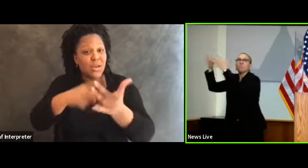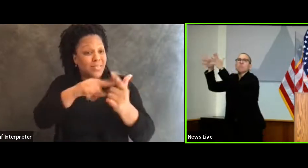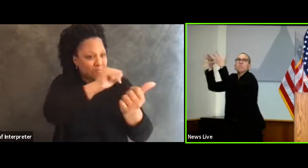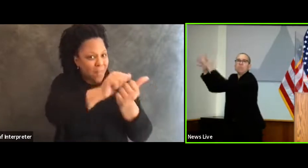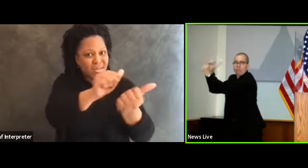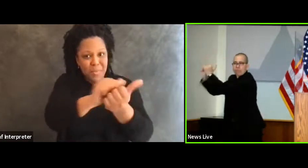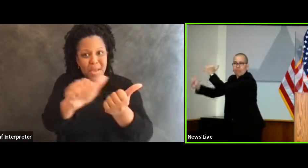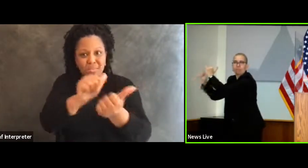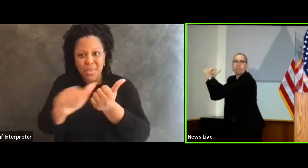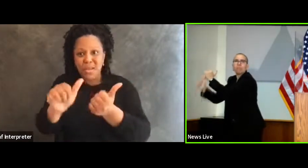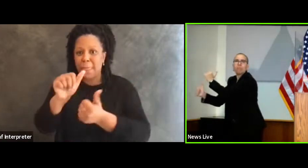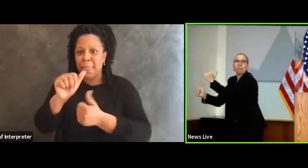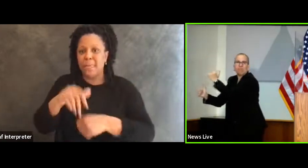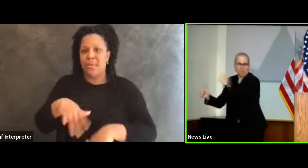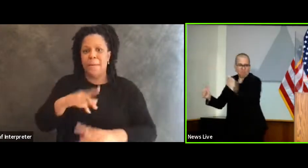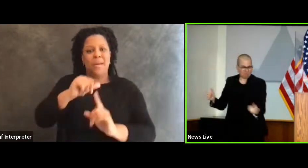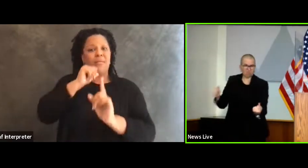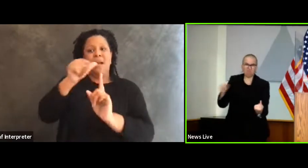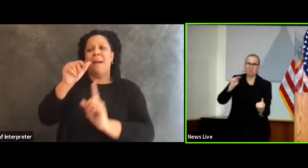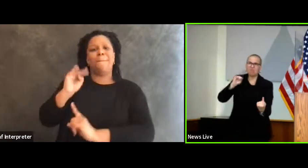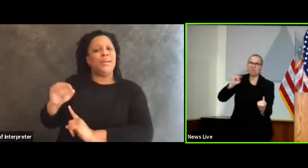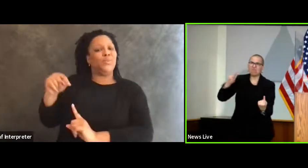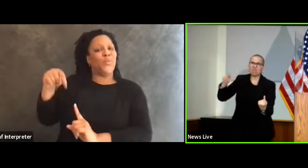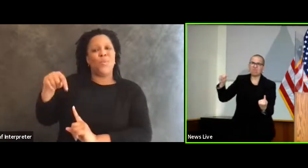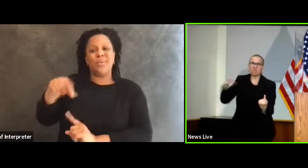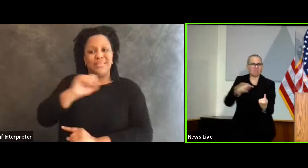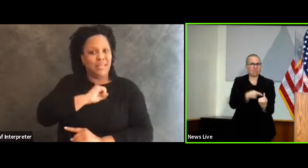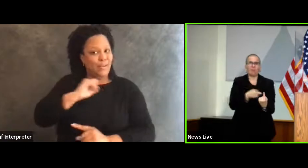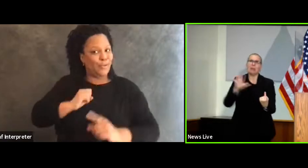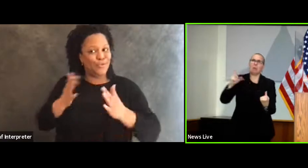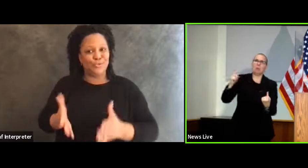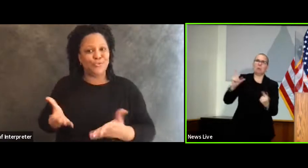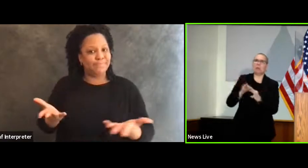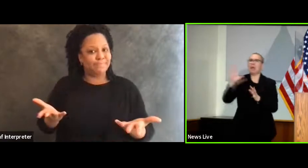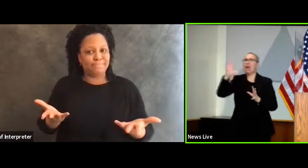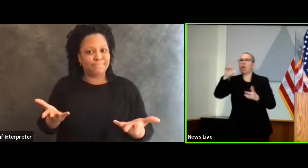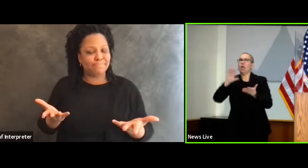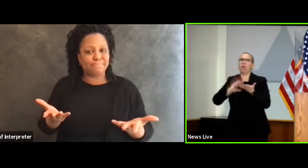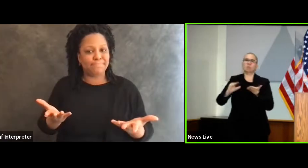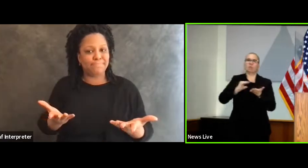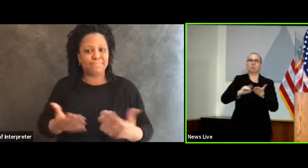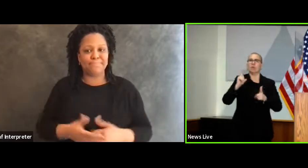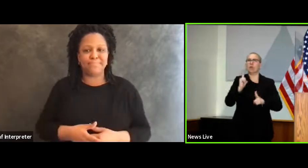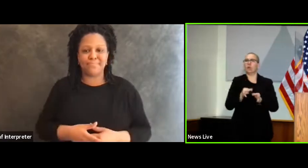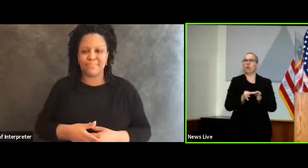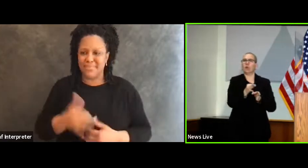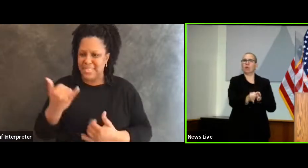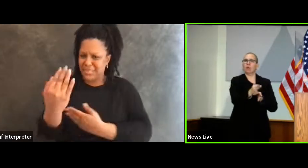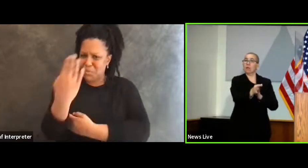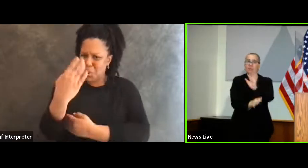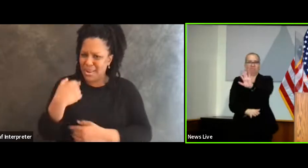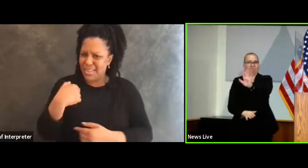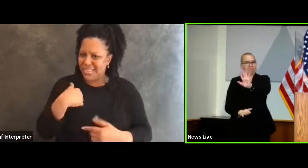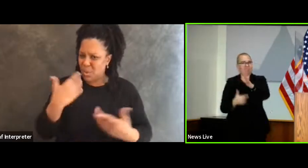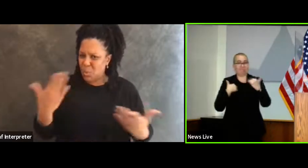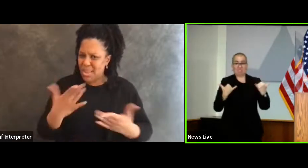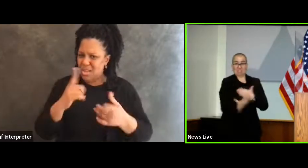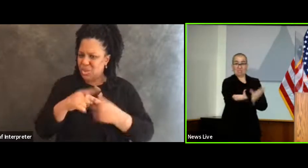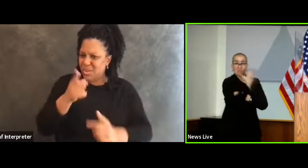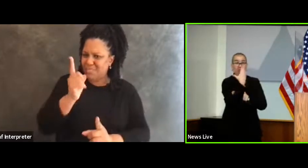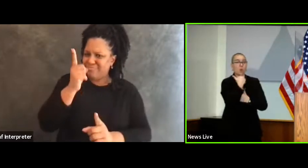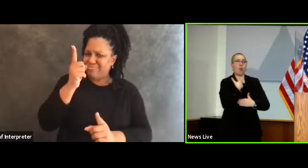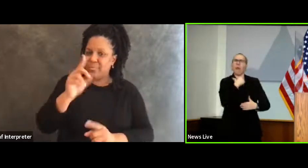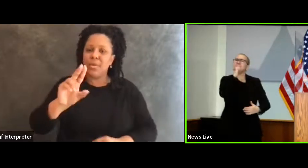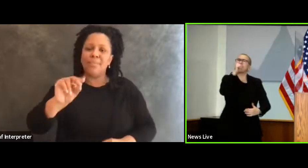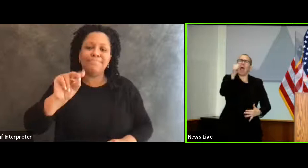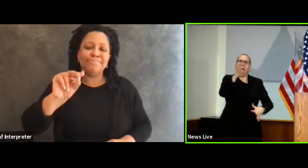majority. However, this morning, we're not here to shame the senators, only to speak truth and